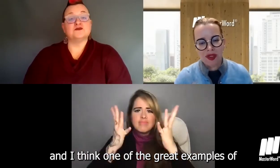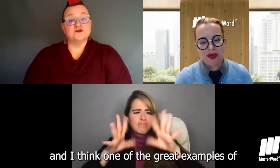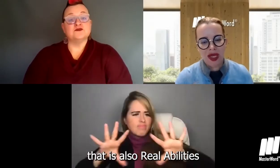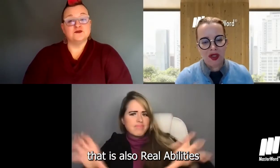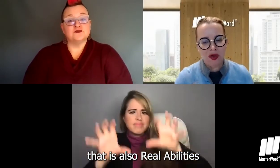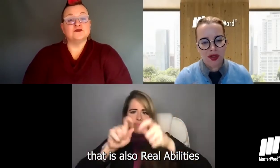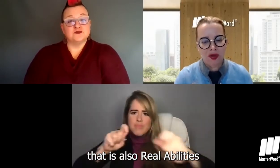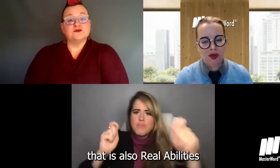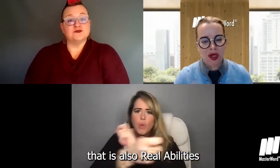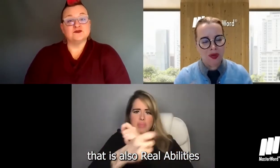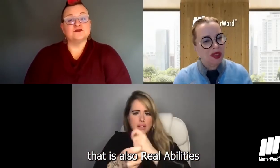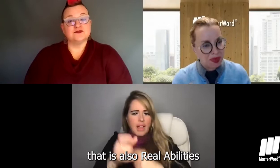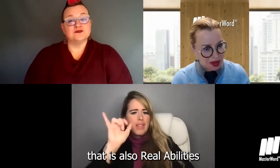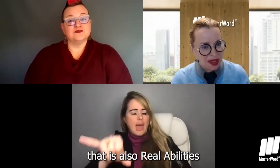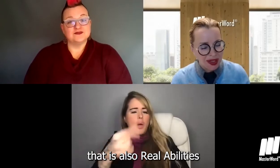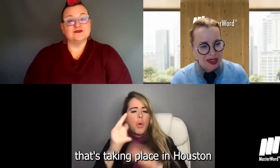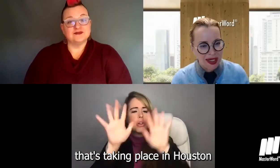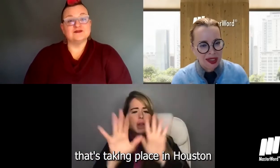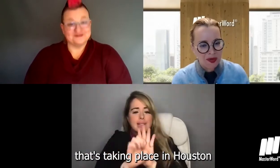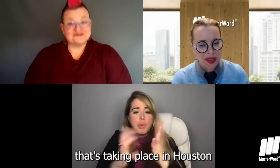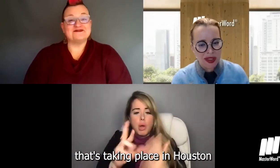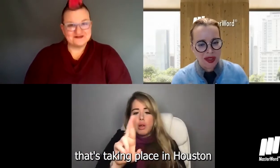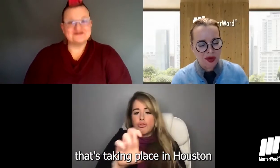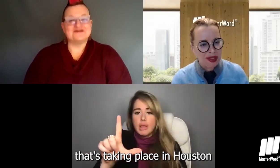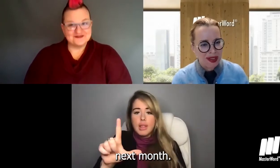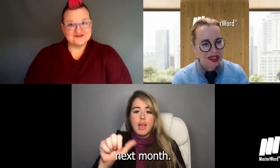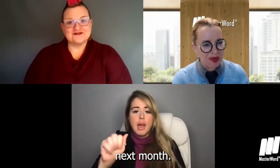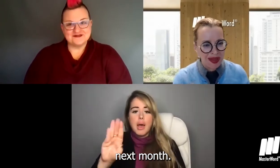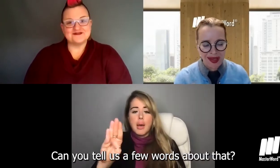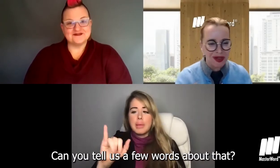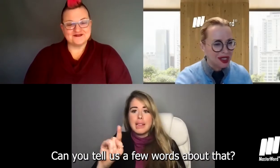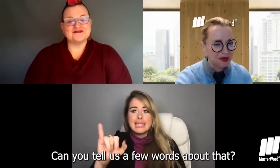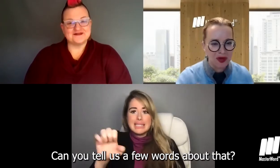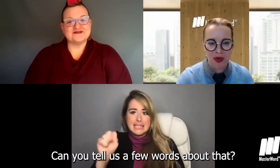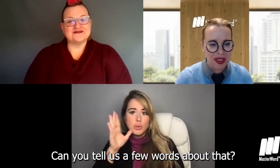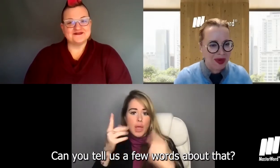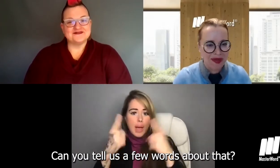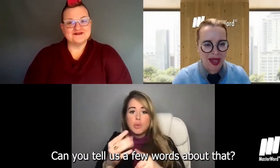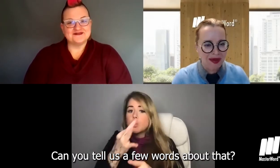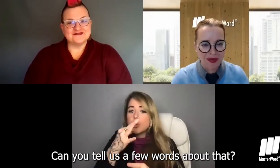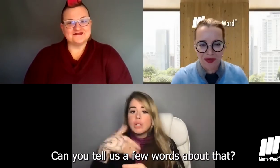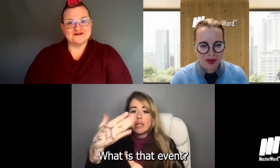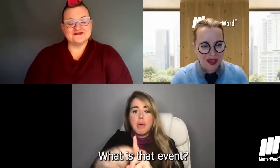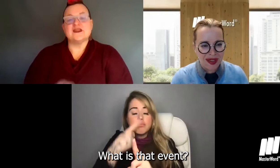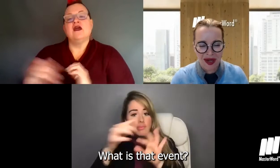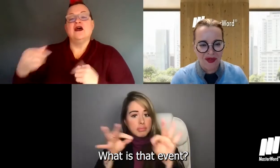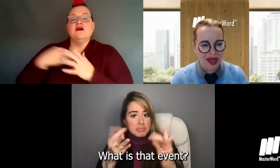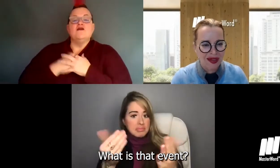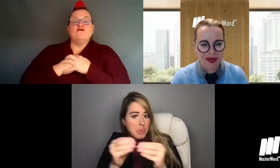of that is also real abilities that's taking place in Houston next month. Can you tell us a few words about that? What is that event and.